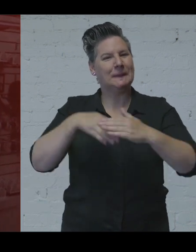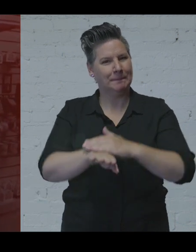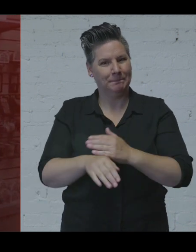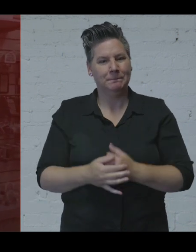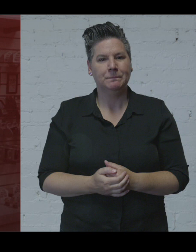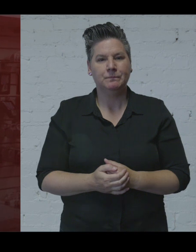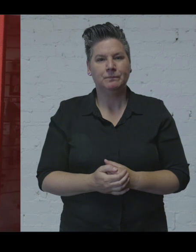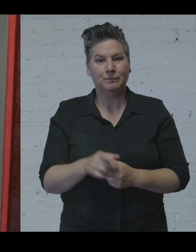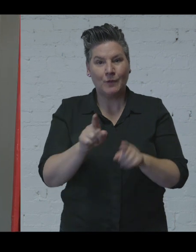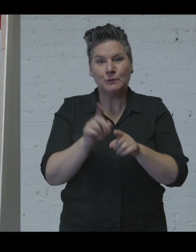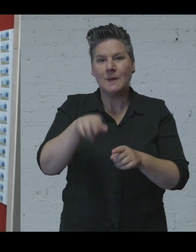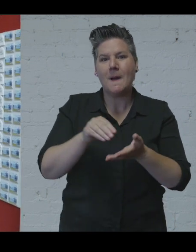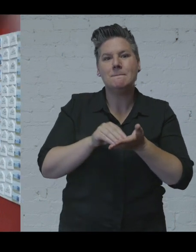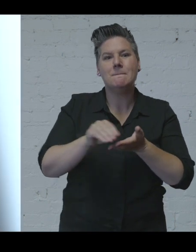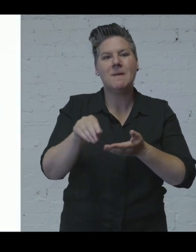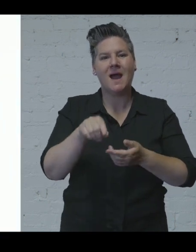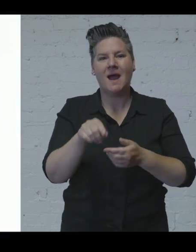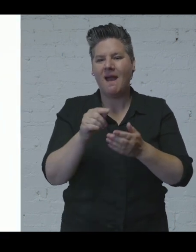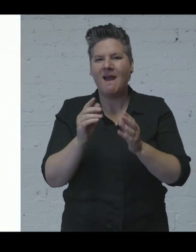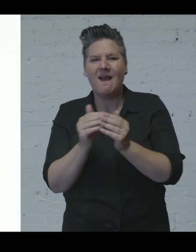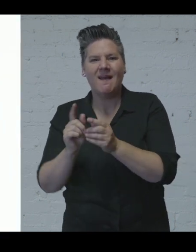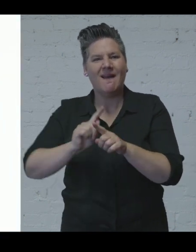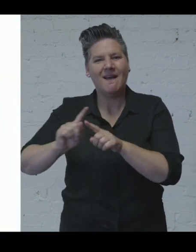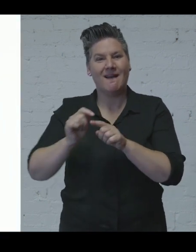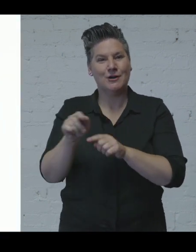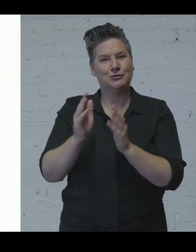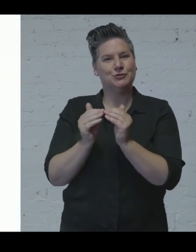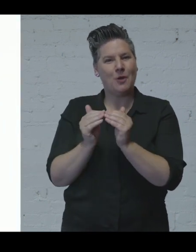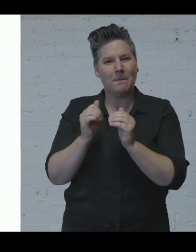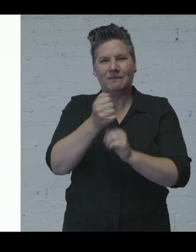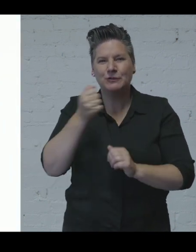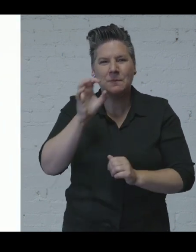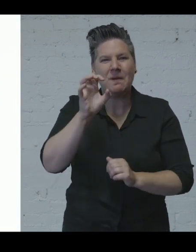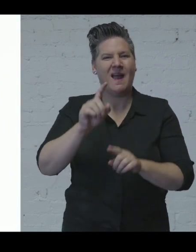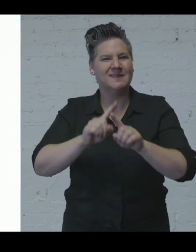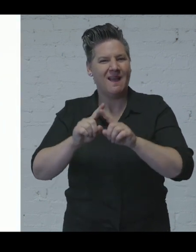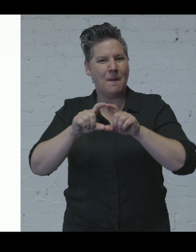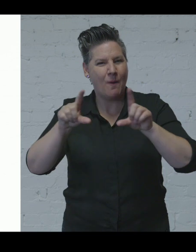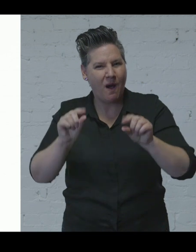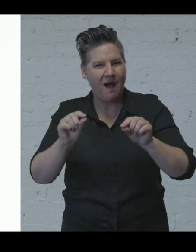pay for items purchased from the museum shop or collect audio devices to enhance your experience of the museum.